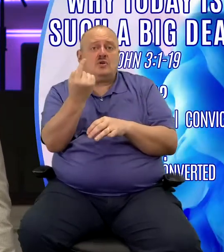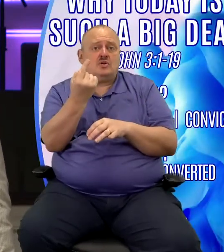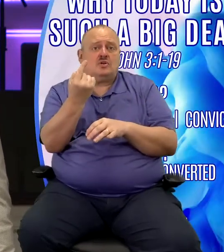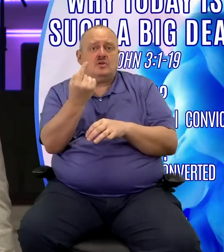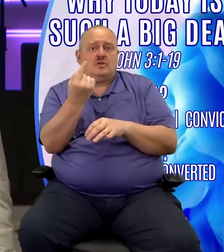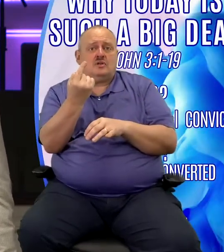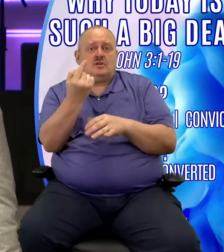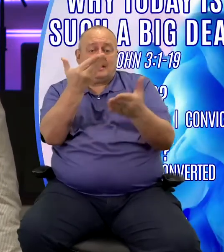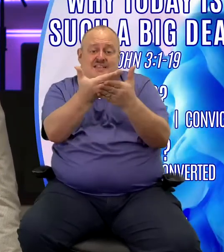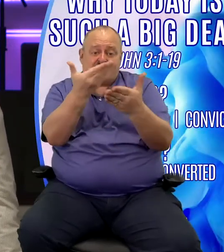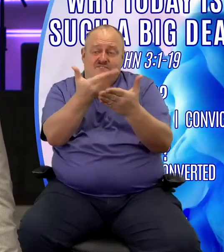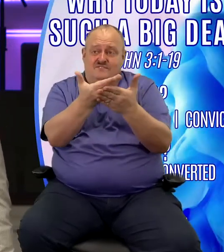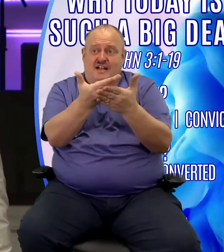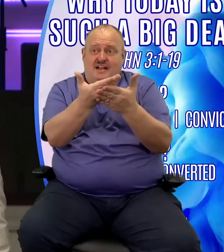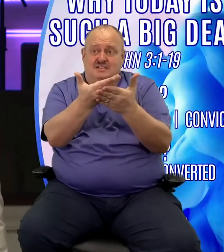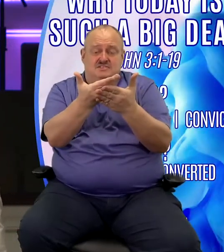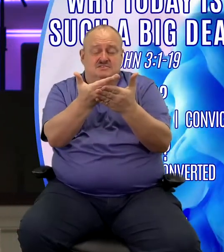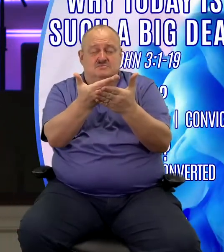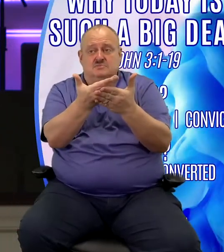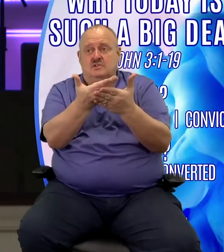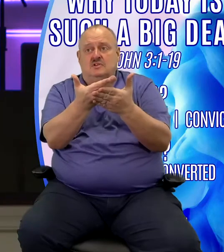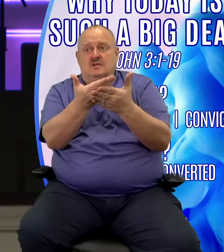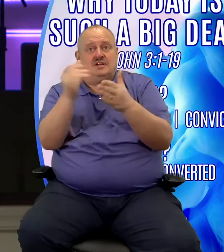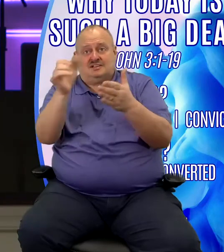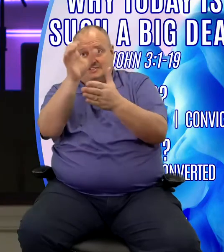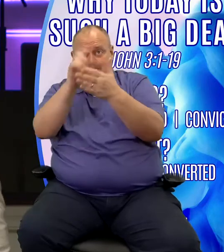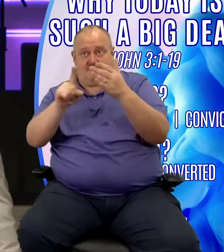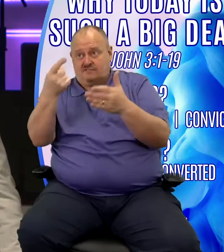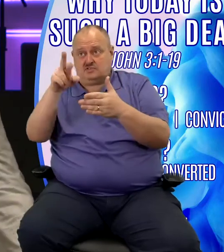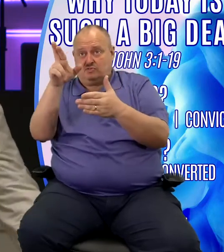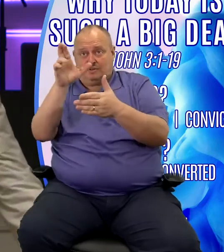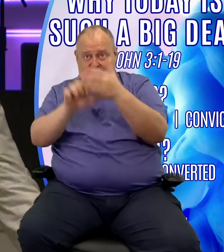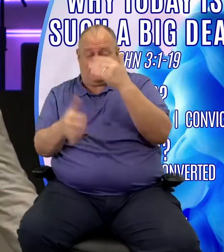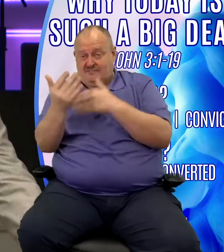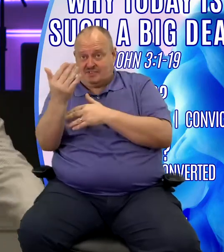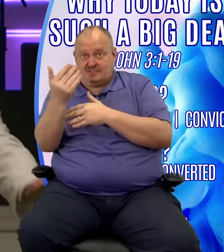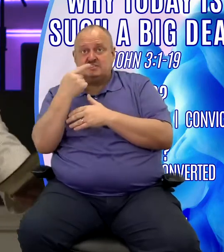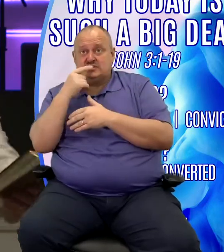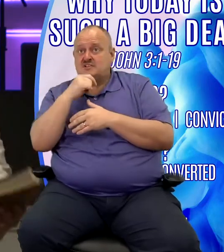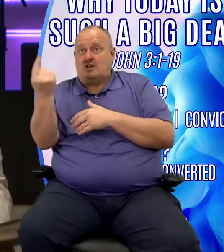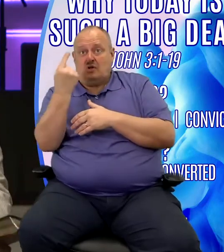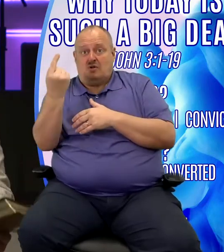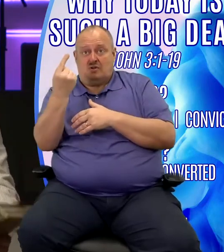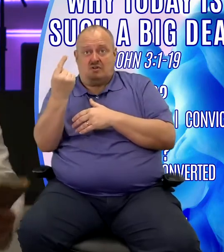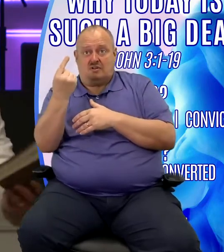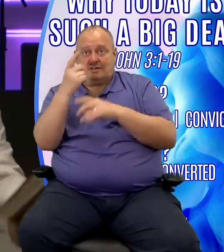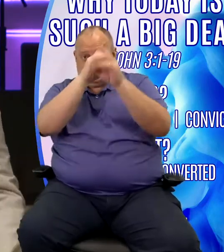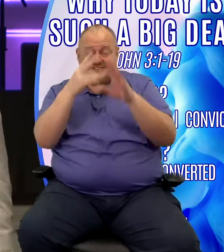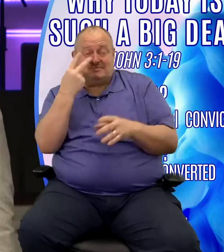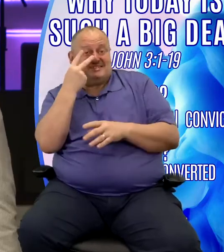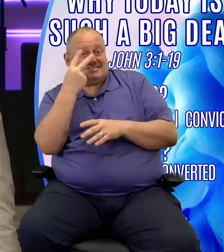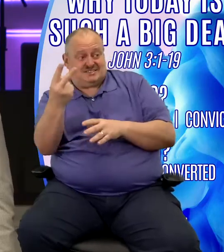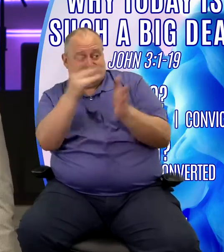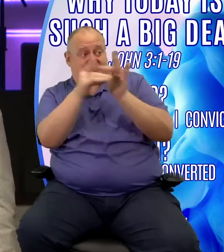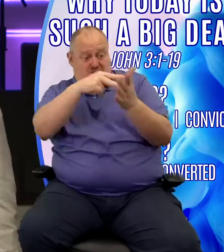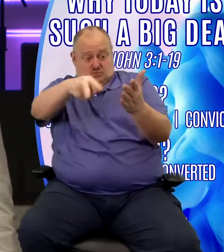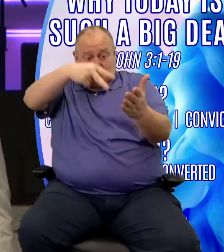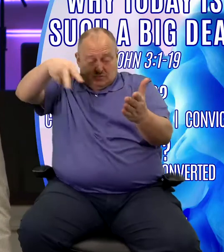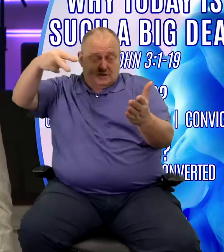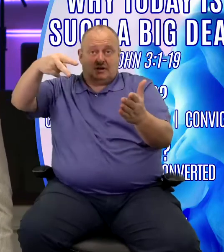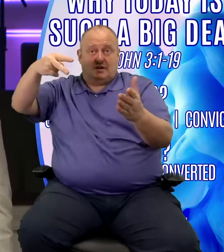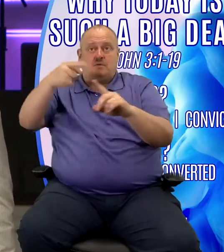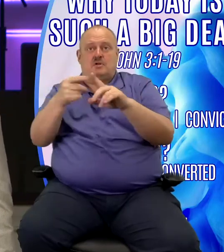and the figures of the resurrection. In fact, that same chapter, 1 Corinthians chapter 15, says not only did the apostles witness Jesus' resurrection,